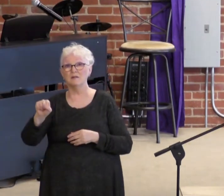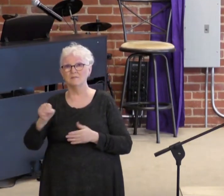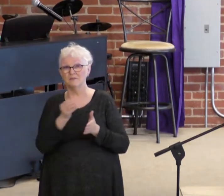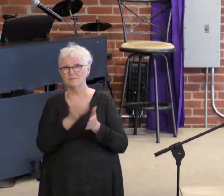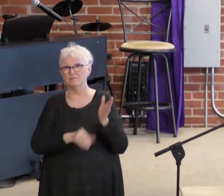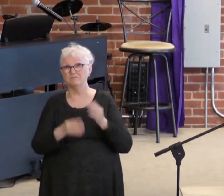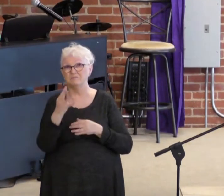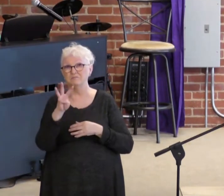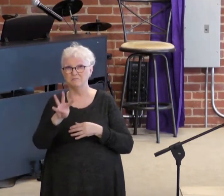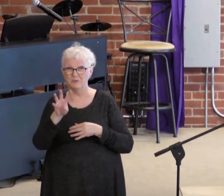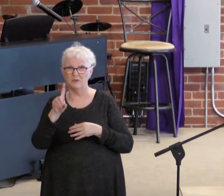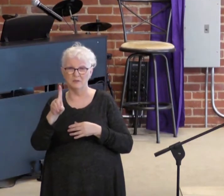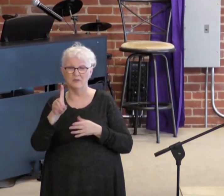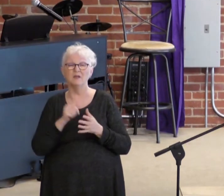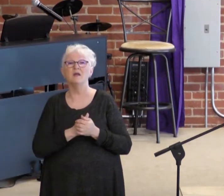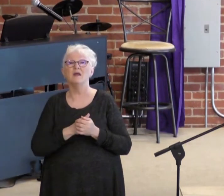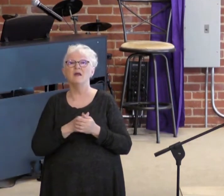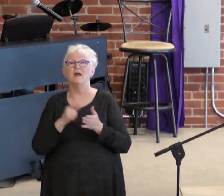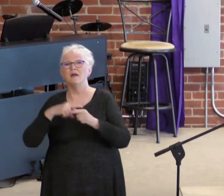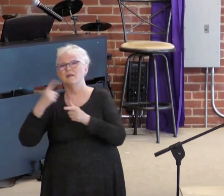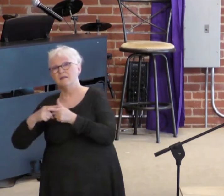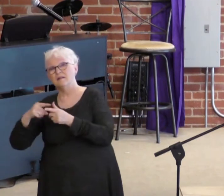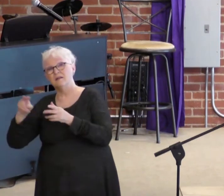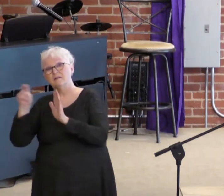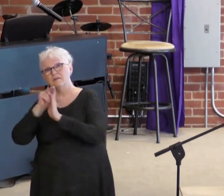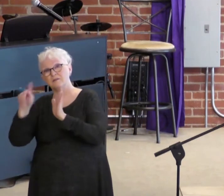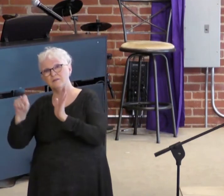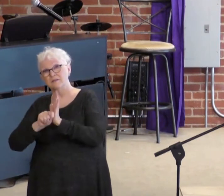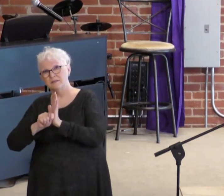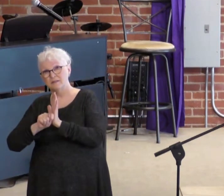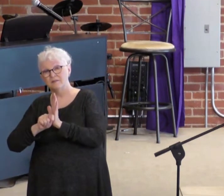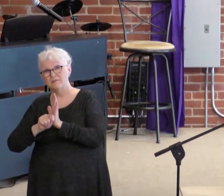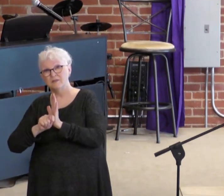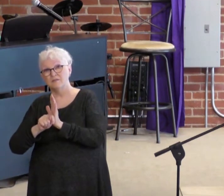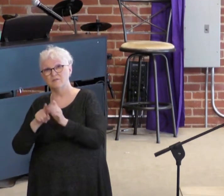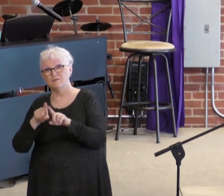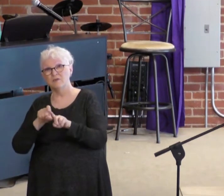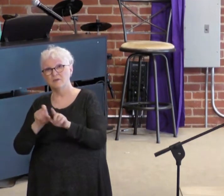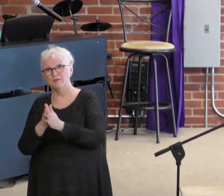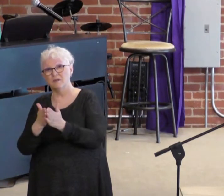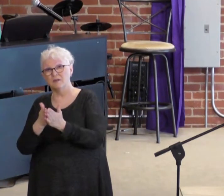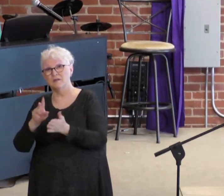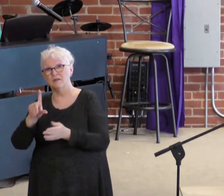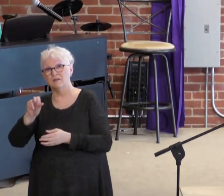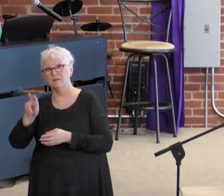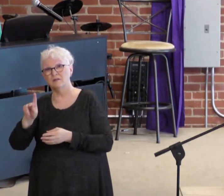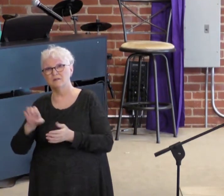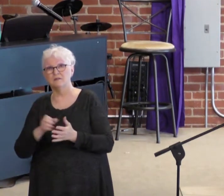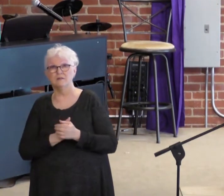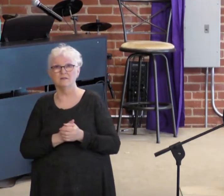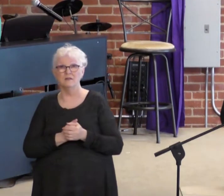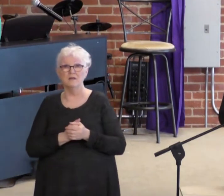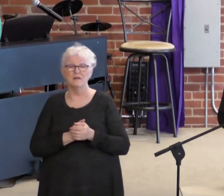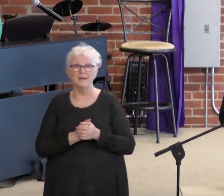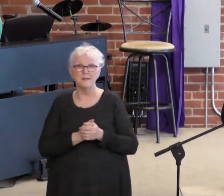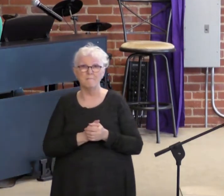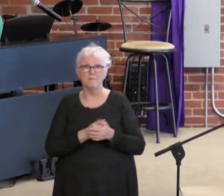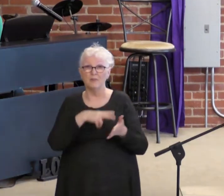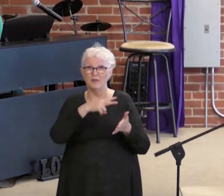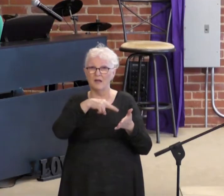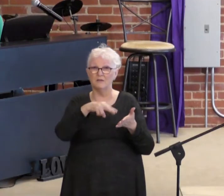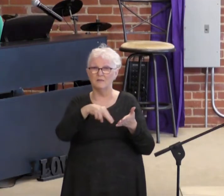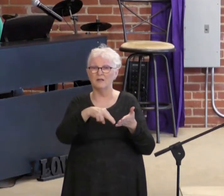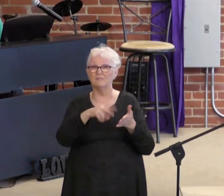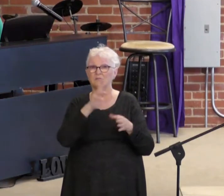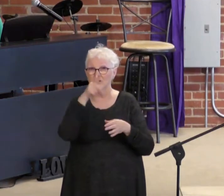I'm going to read a New Testament reading from the Gospel of Luke. But I read this earlier this week from